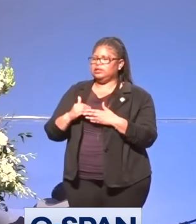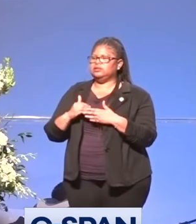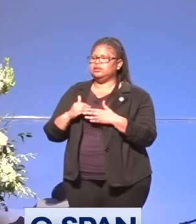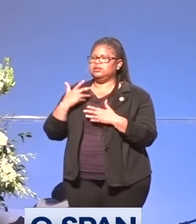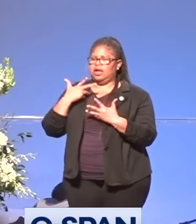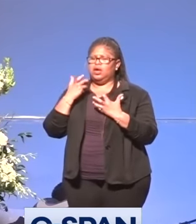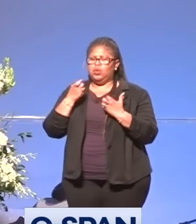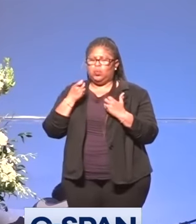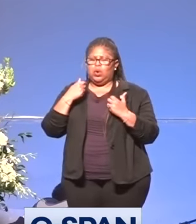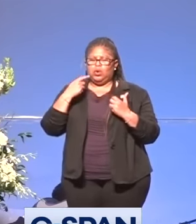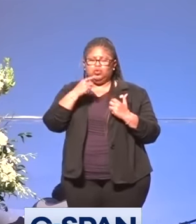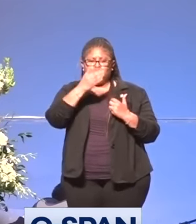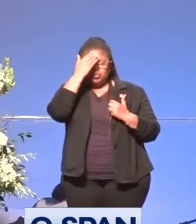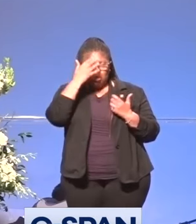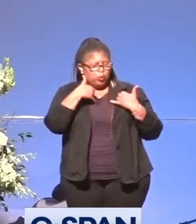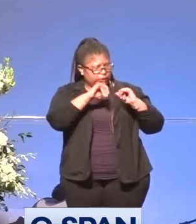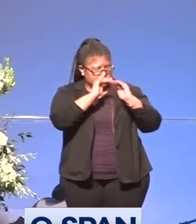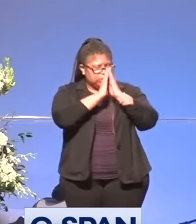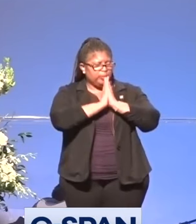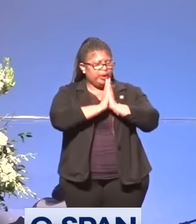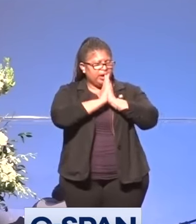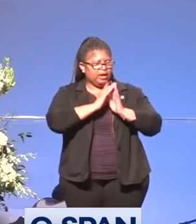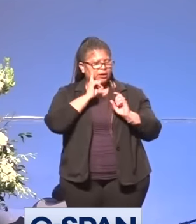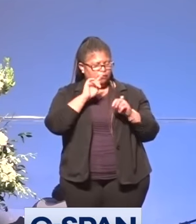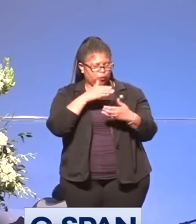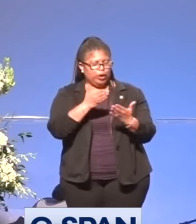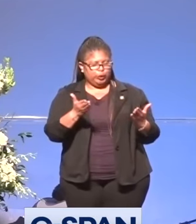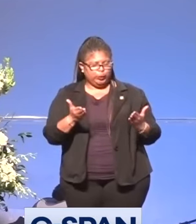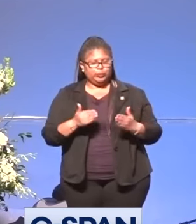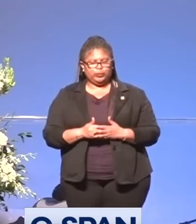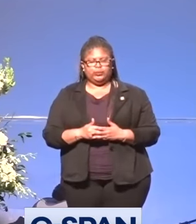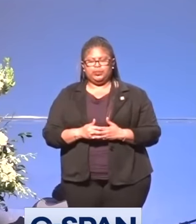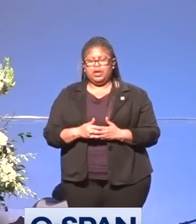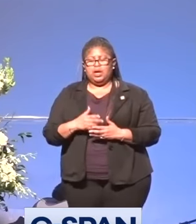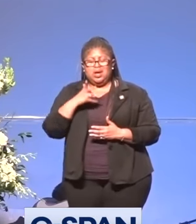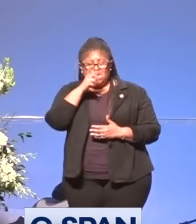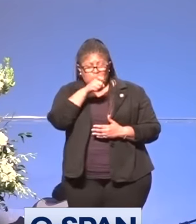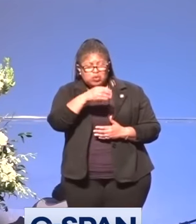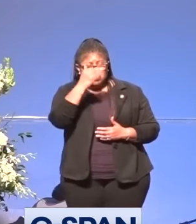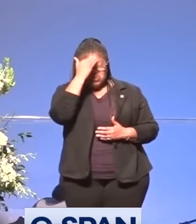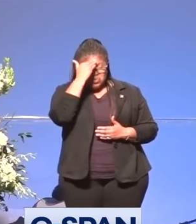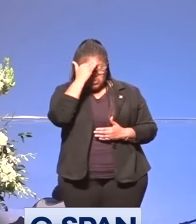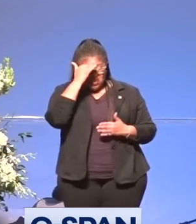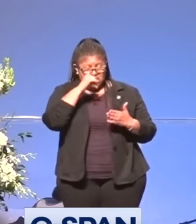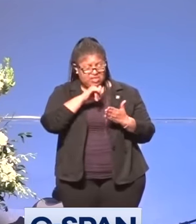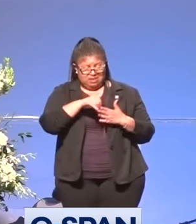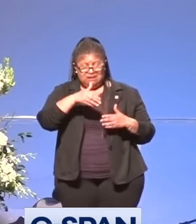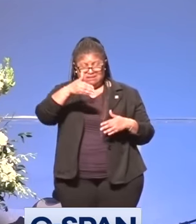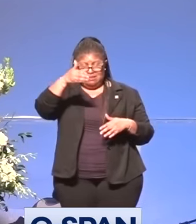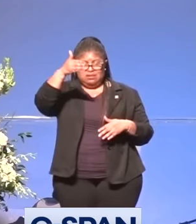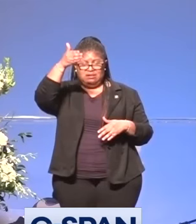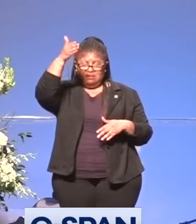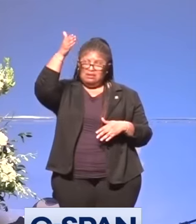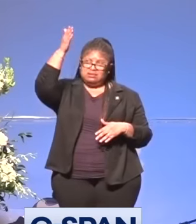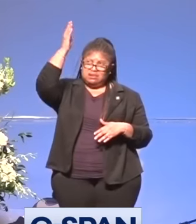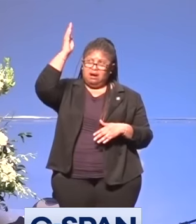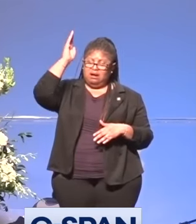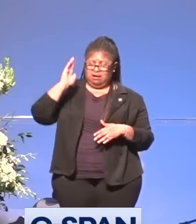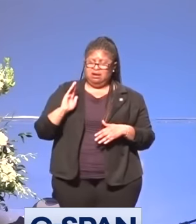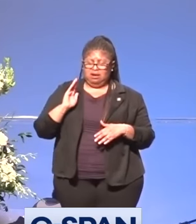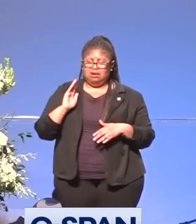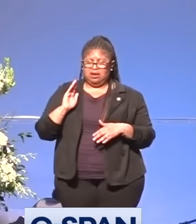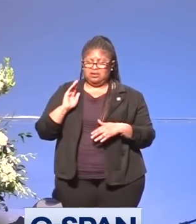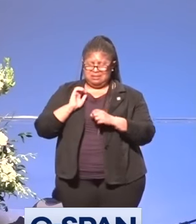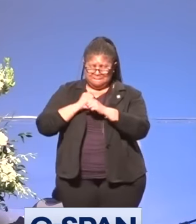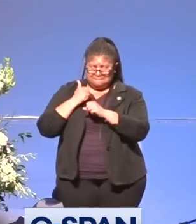want you to know that we're still praying for you. We want you to know that God has